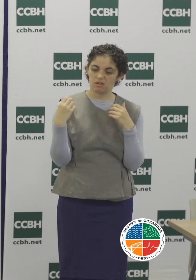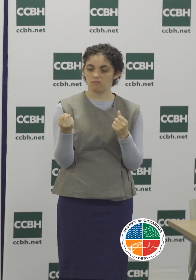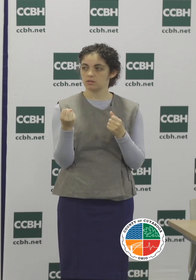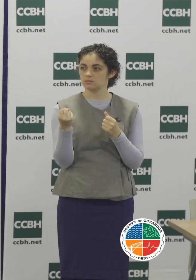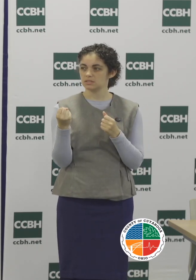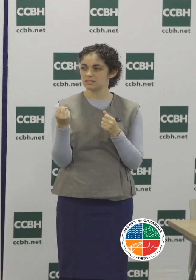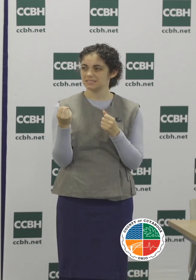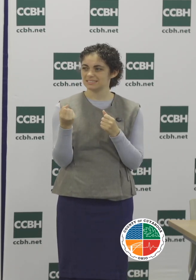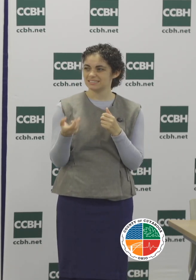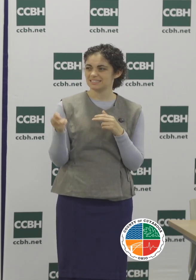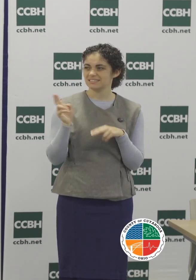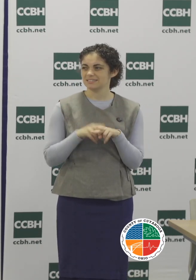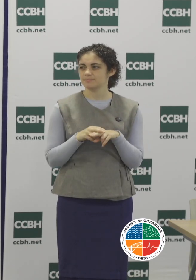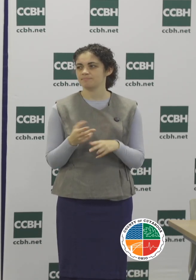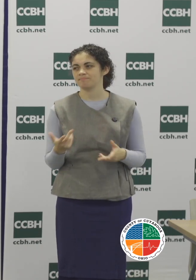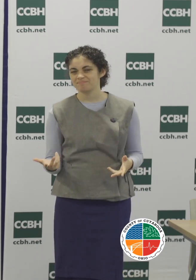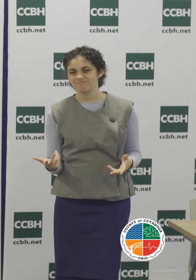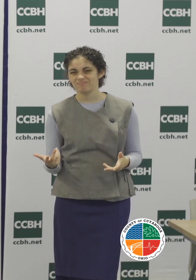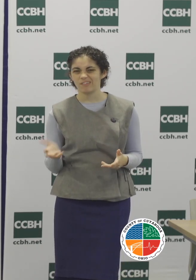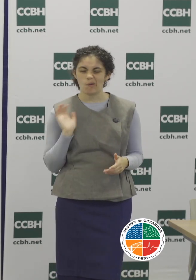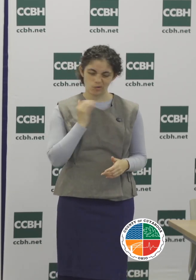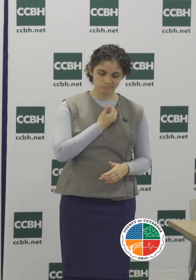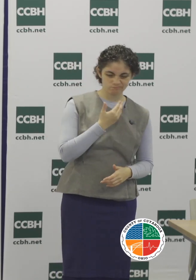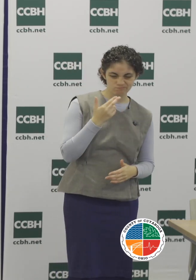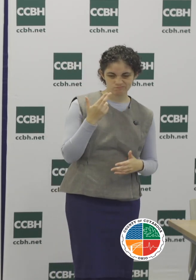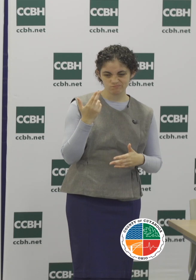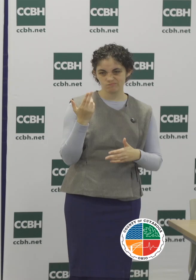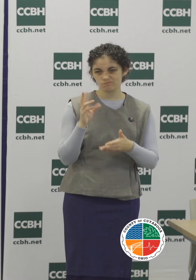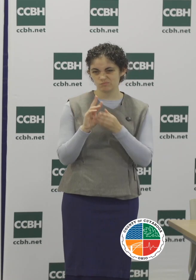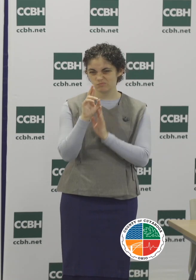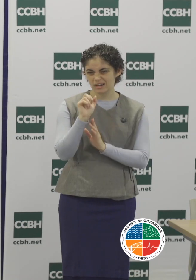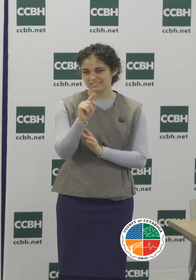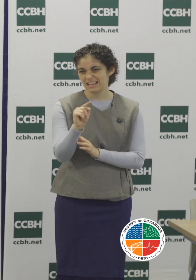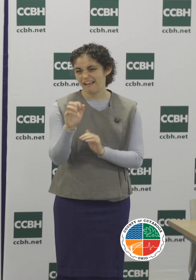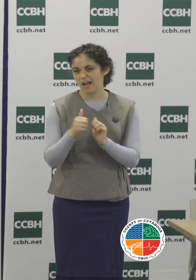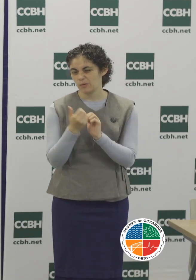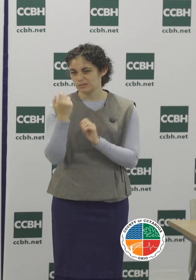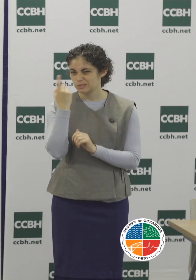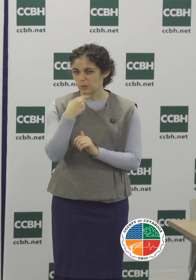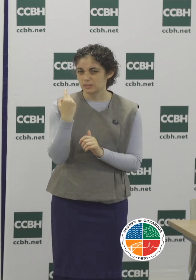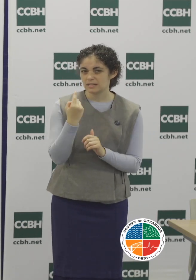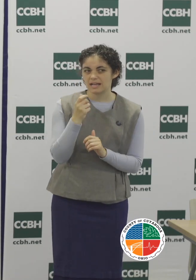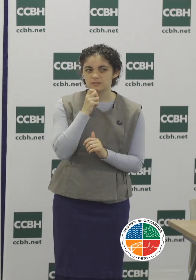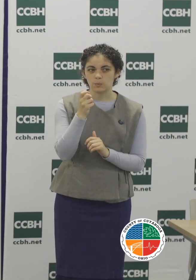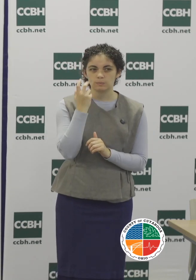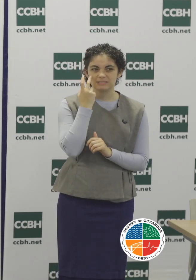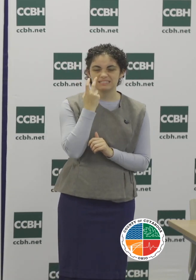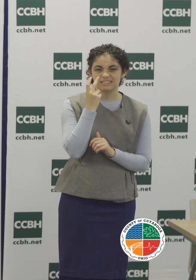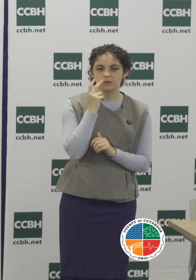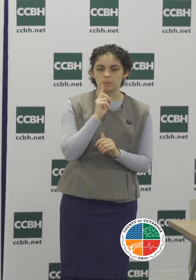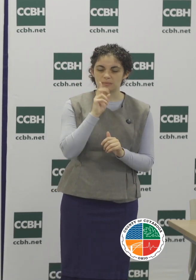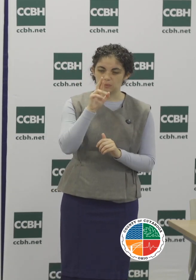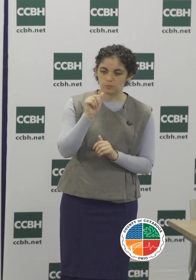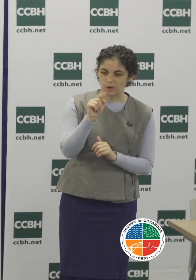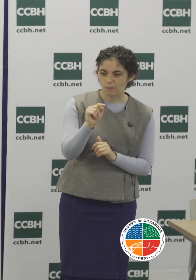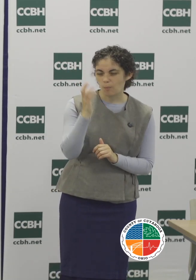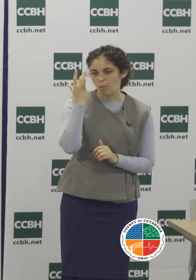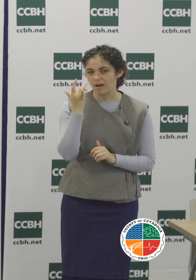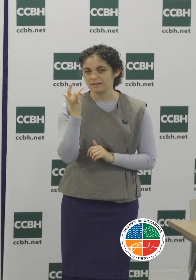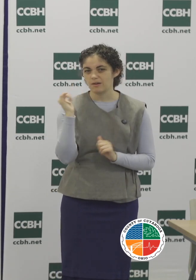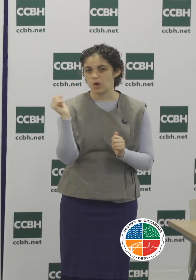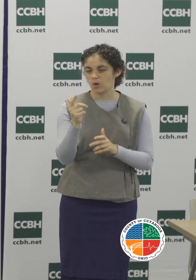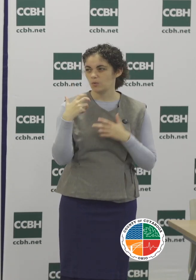rate? I mean, our recovery rate looks like it's where it should be? Yeah, I mean, I don't really look at it as a rate because